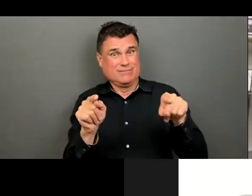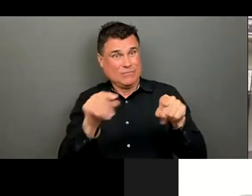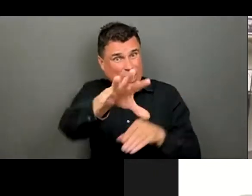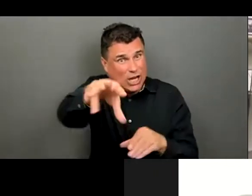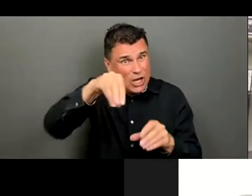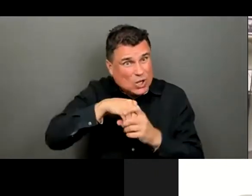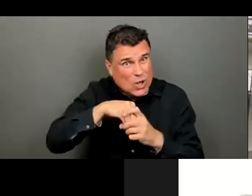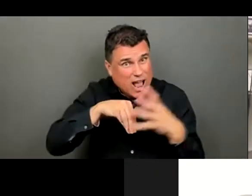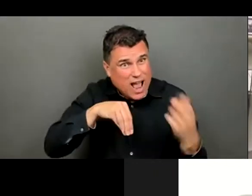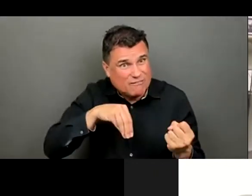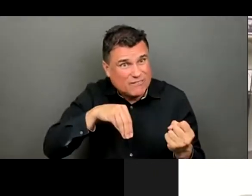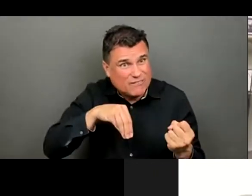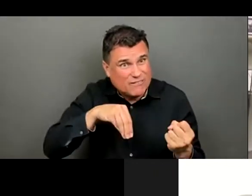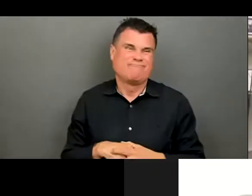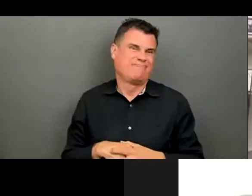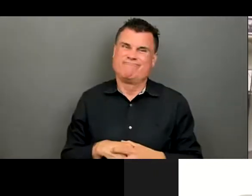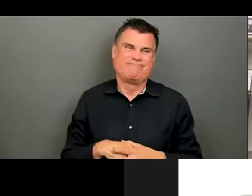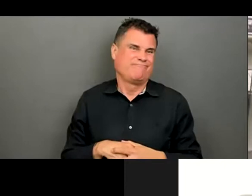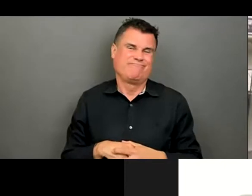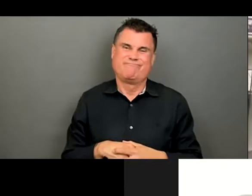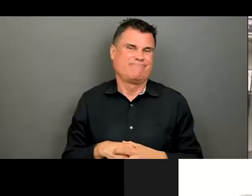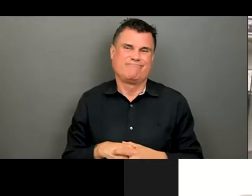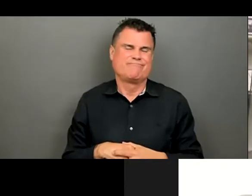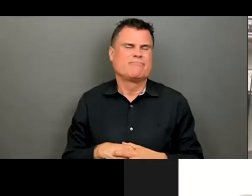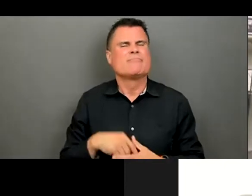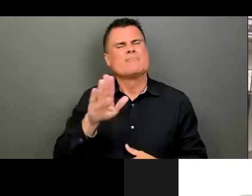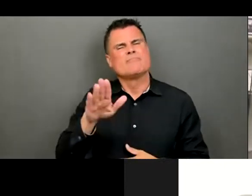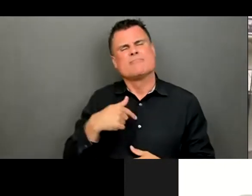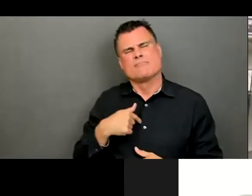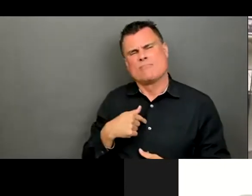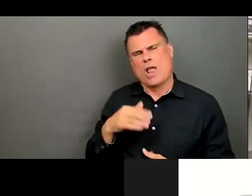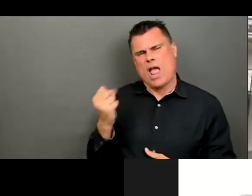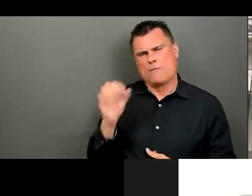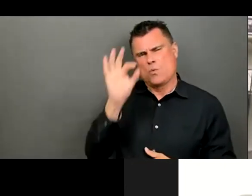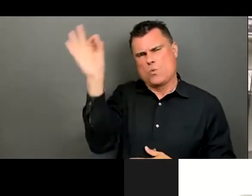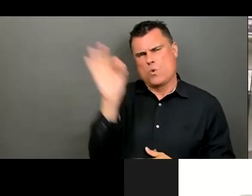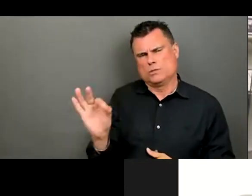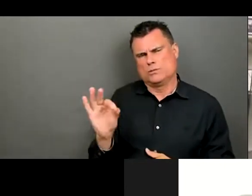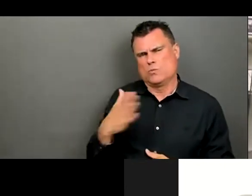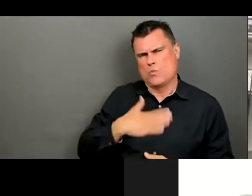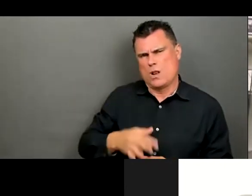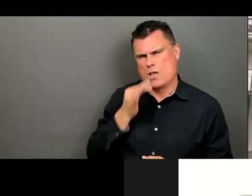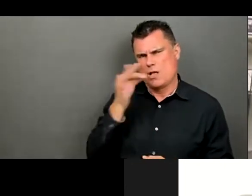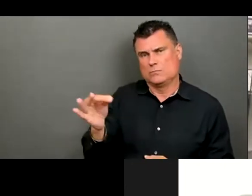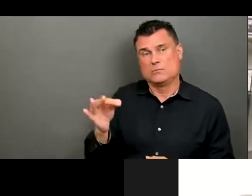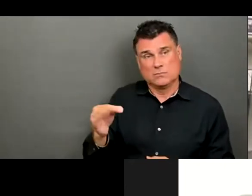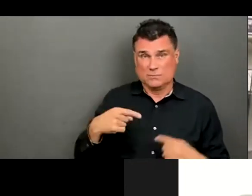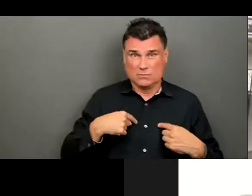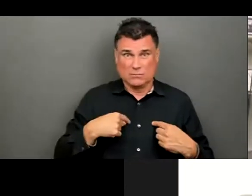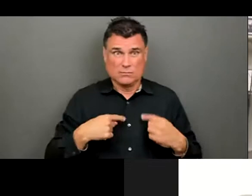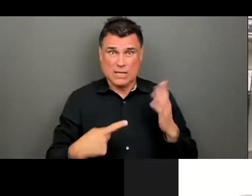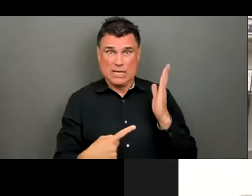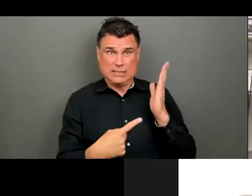Is there a way that we can do our research having persons with disability in the process in